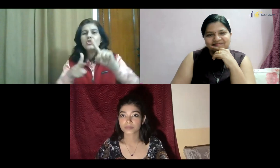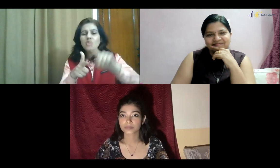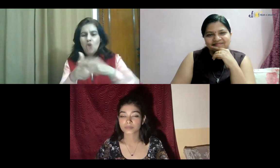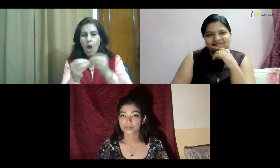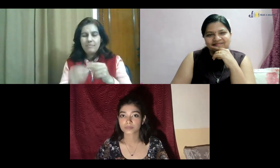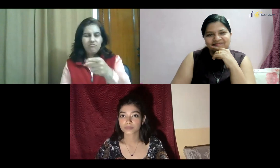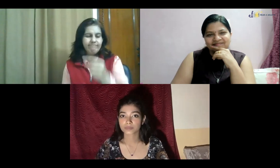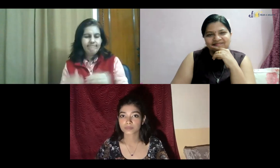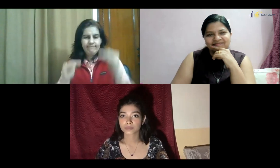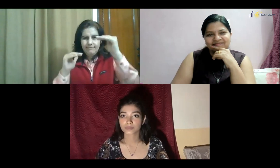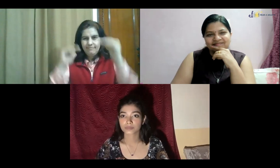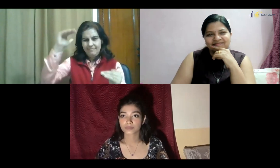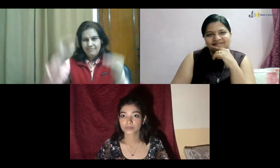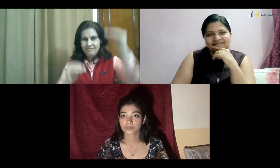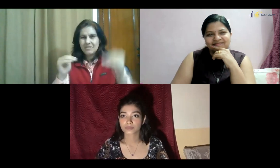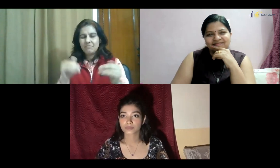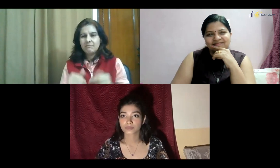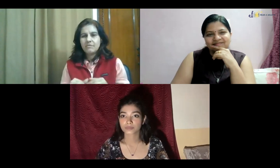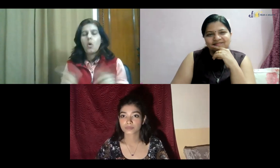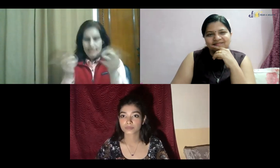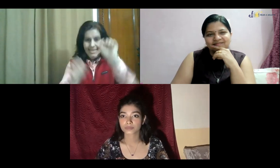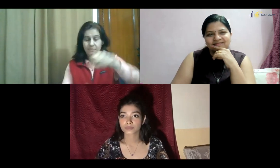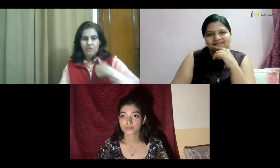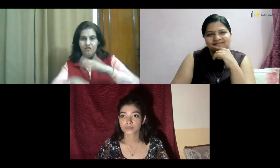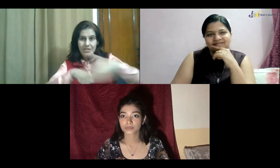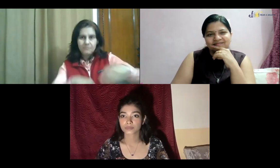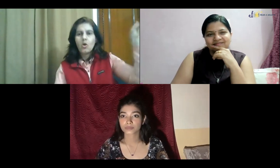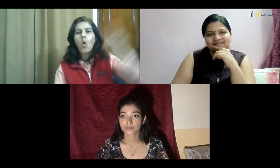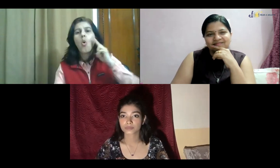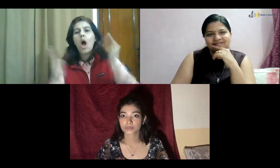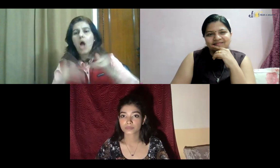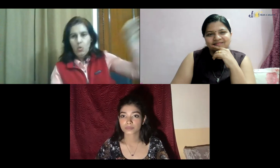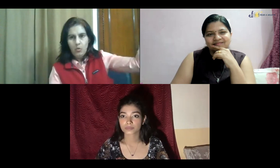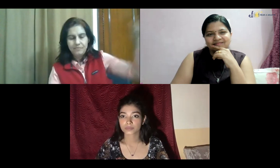accepted for the extra session. So they said, yeah,